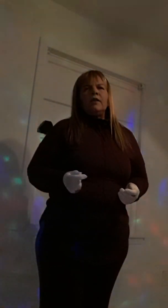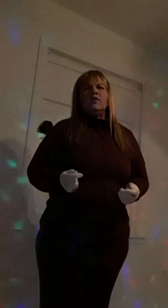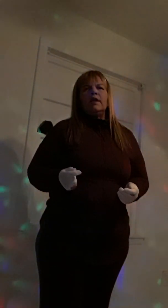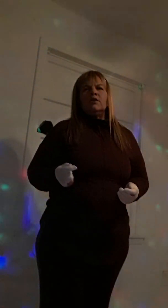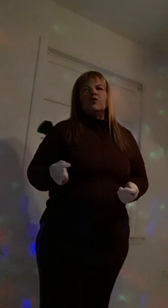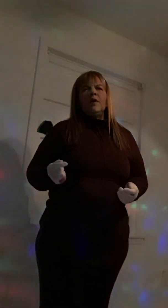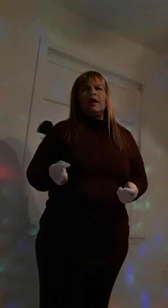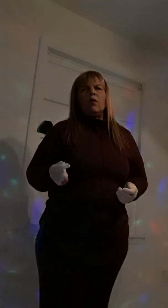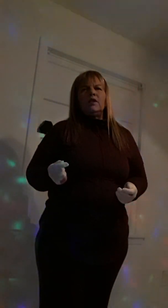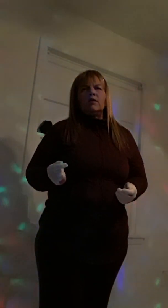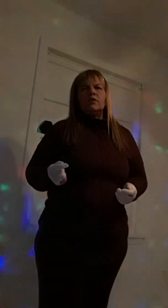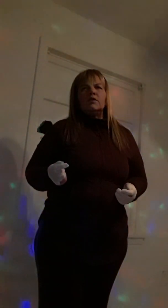del